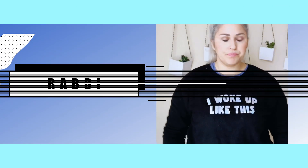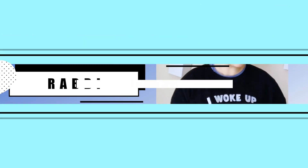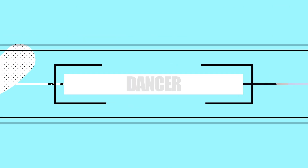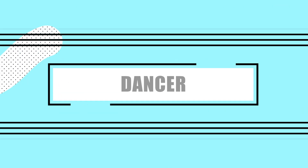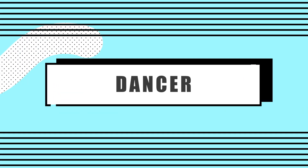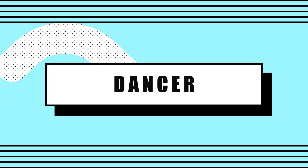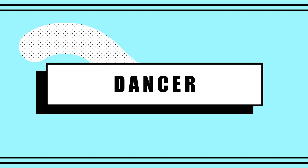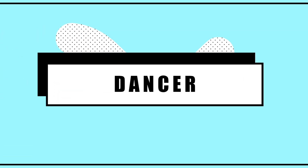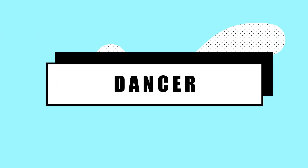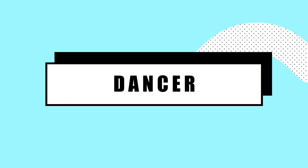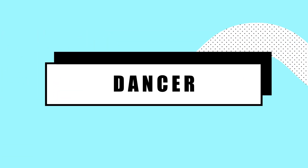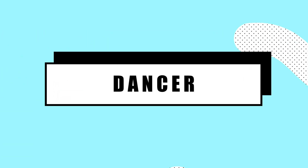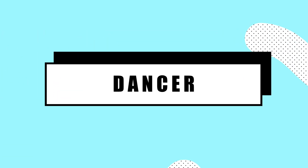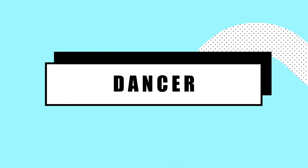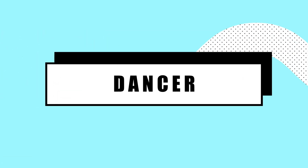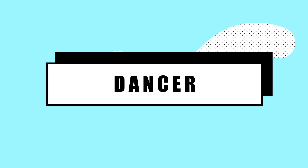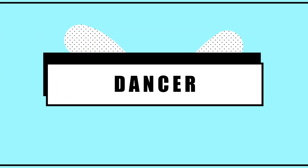Rabbi.